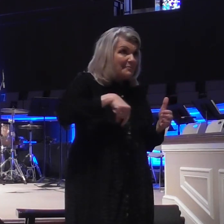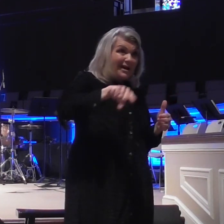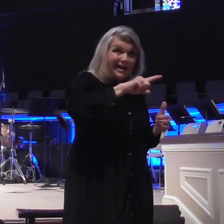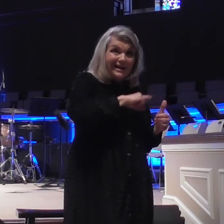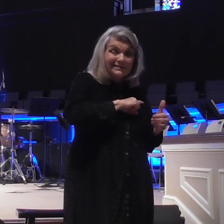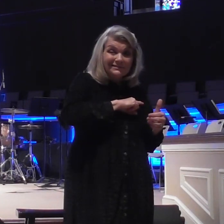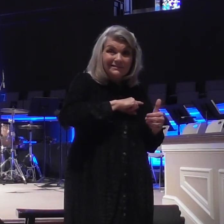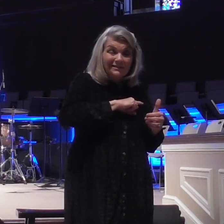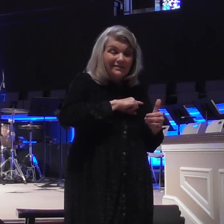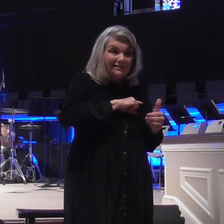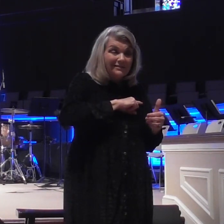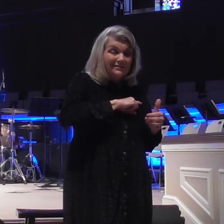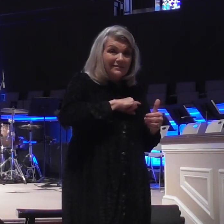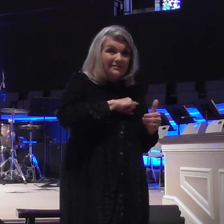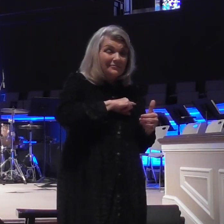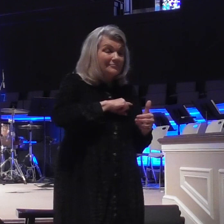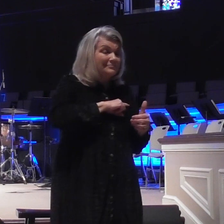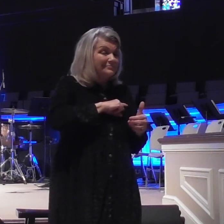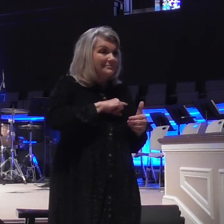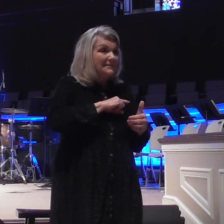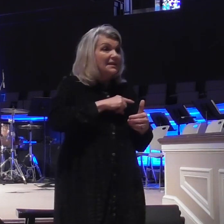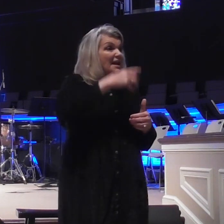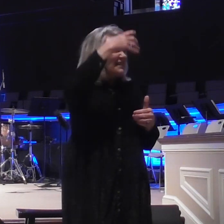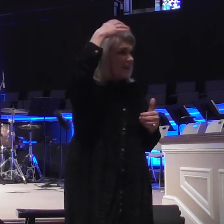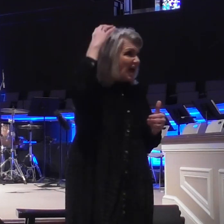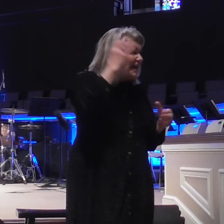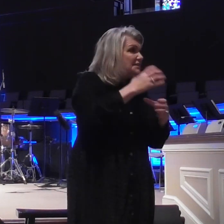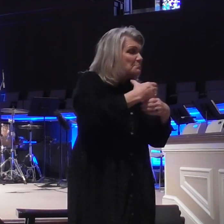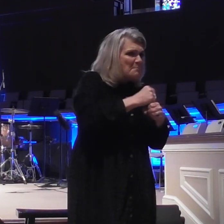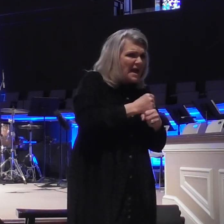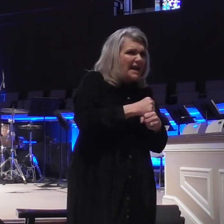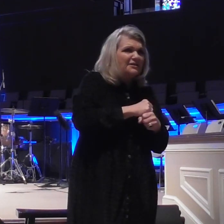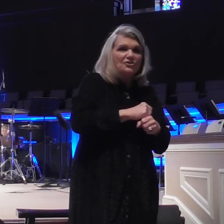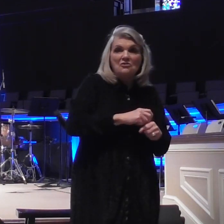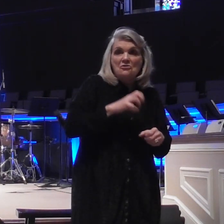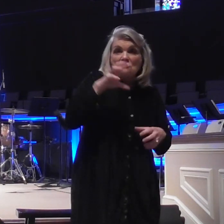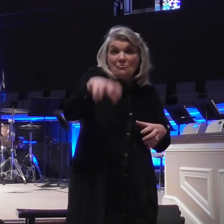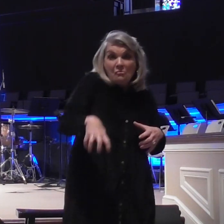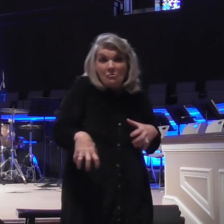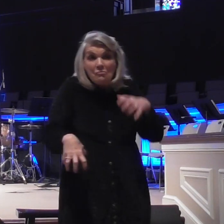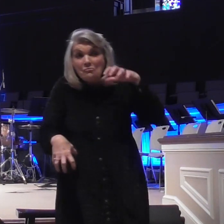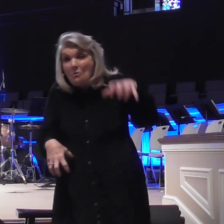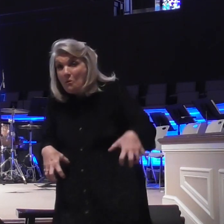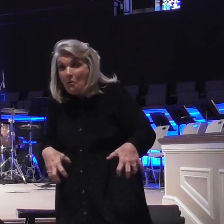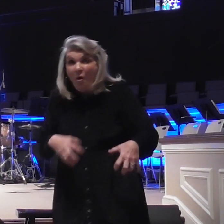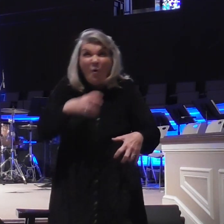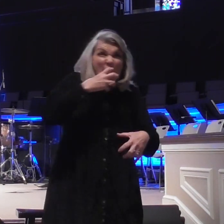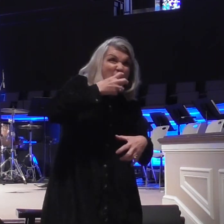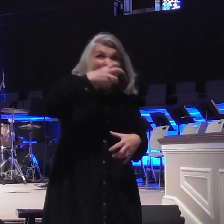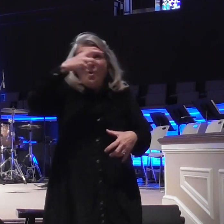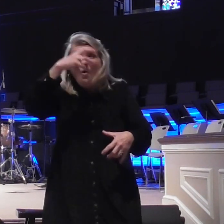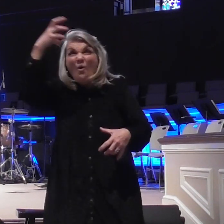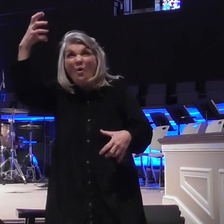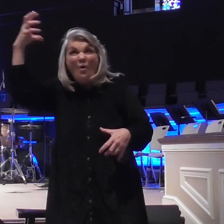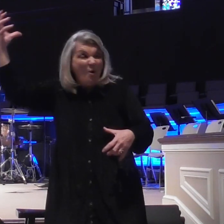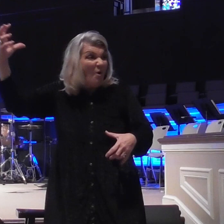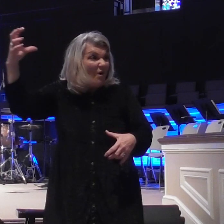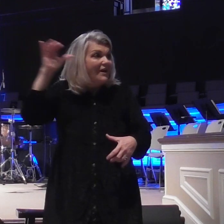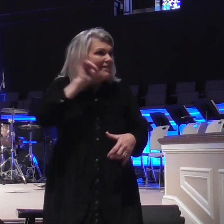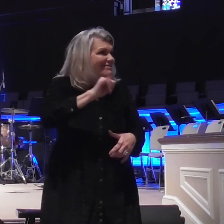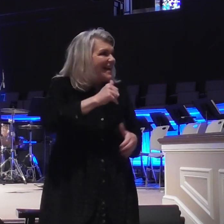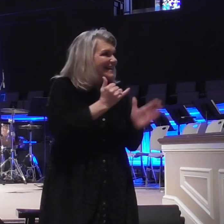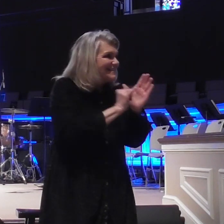to do? Pounce and roar and claw things and roam the savanna and that sort of thing.